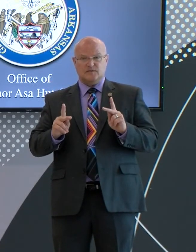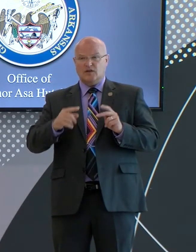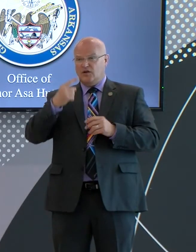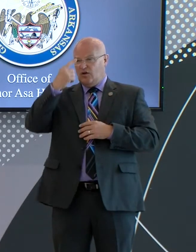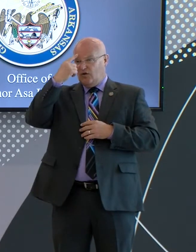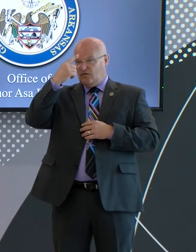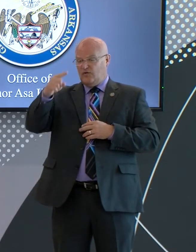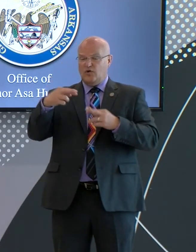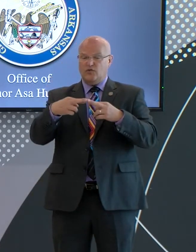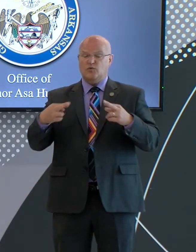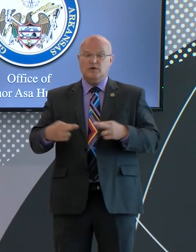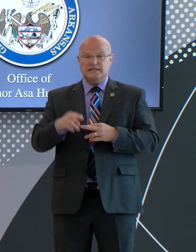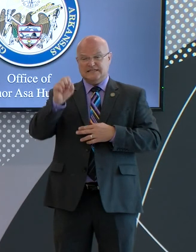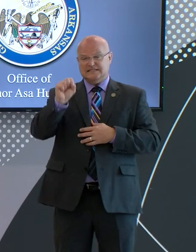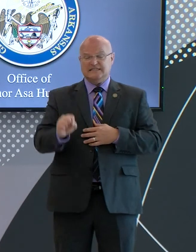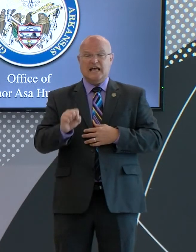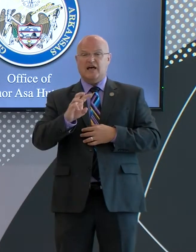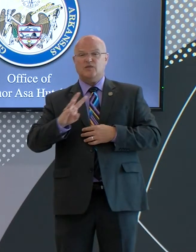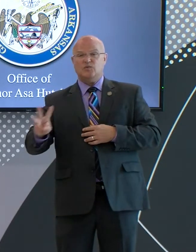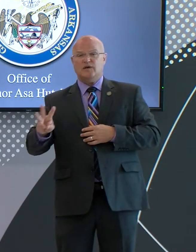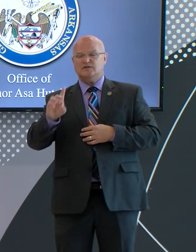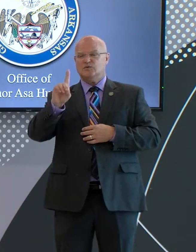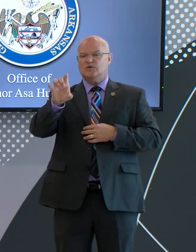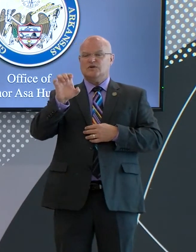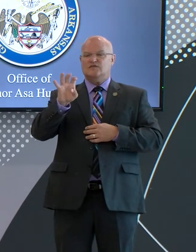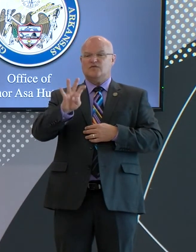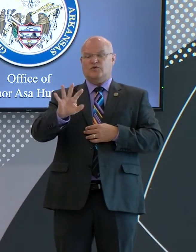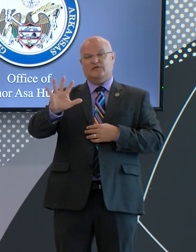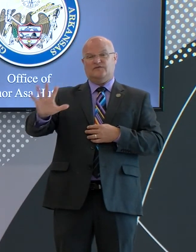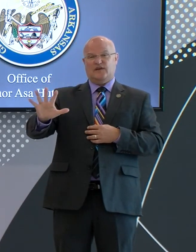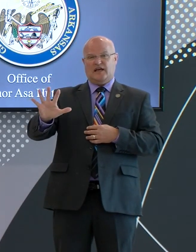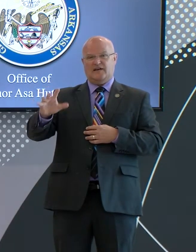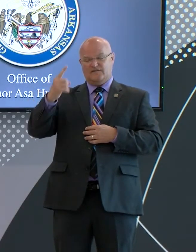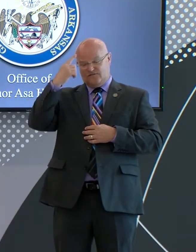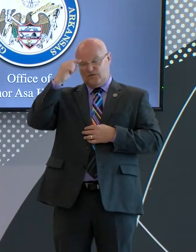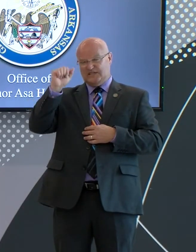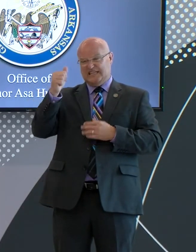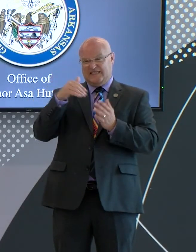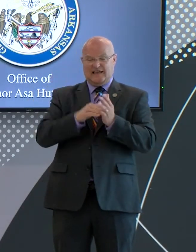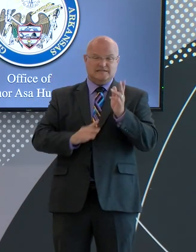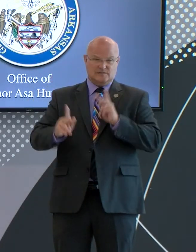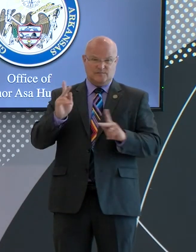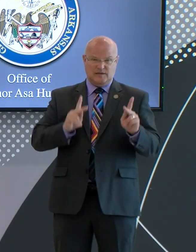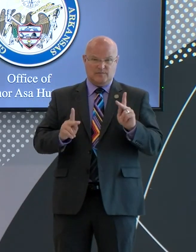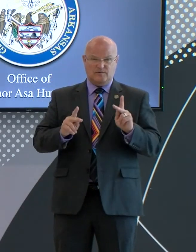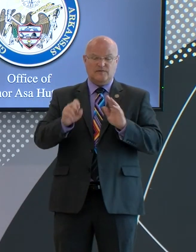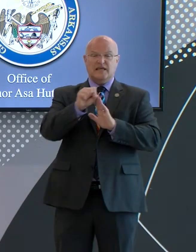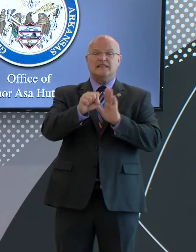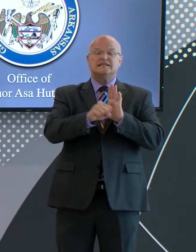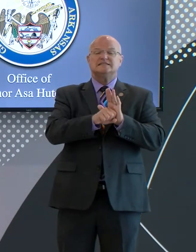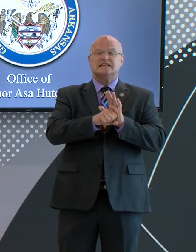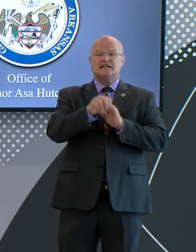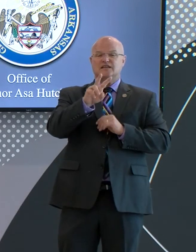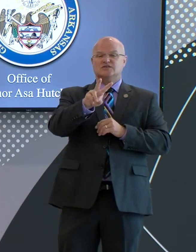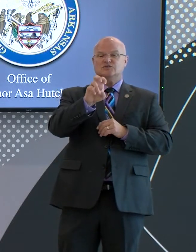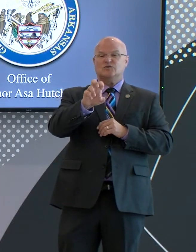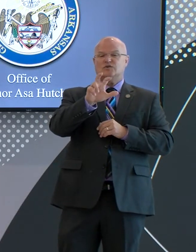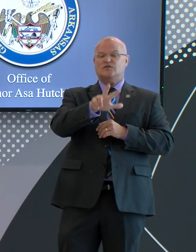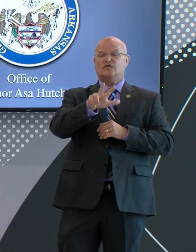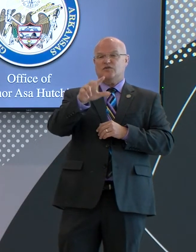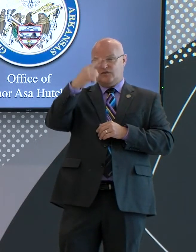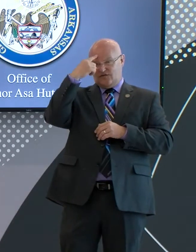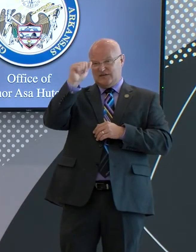For the region, for Southwest region, it's 145 per 10,000, and for the state, it's 233